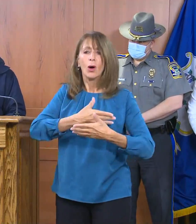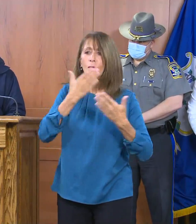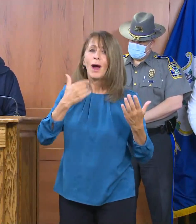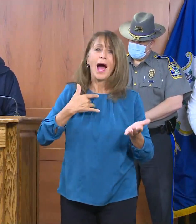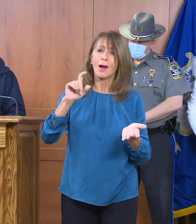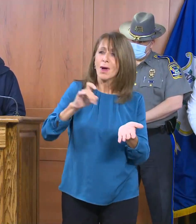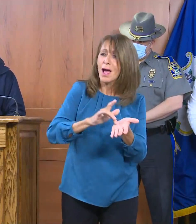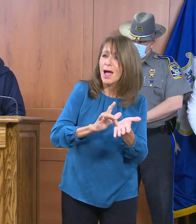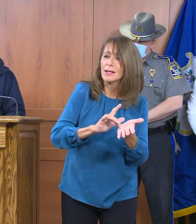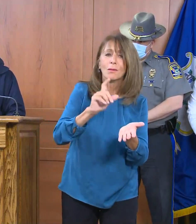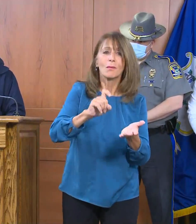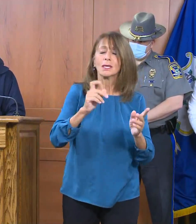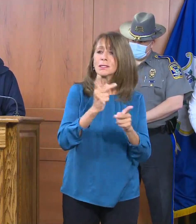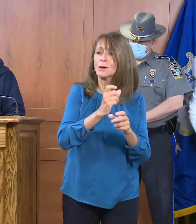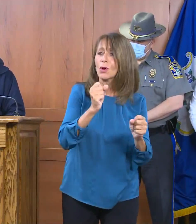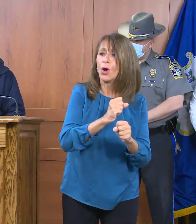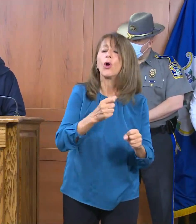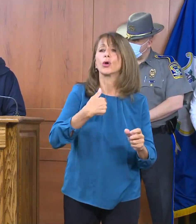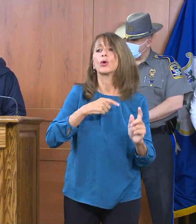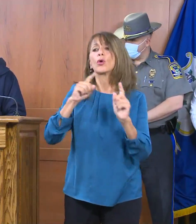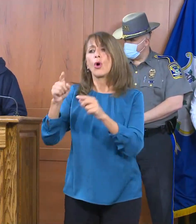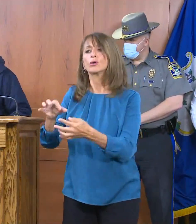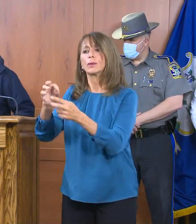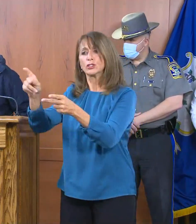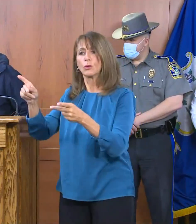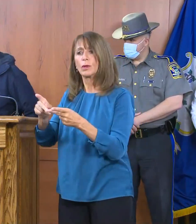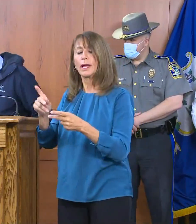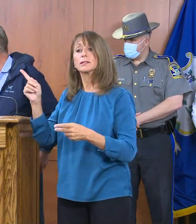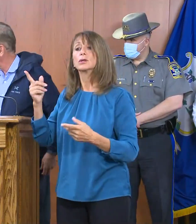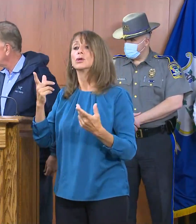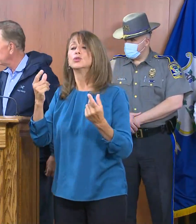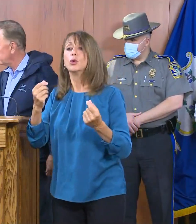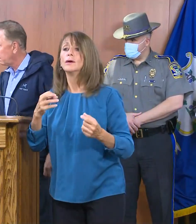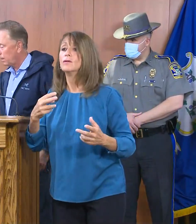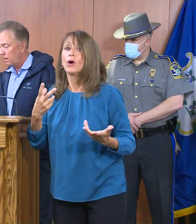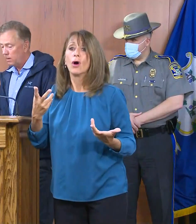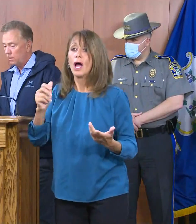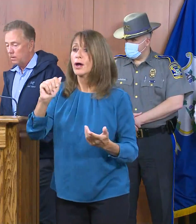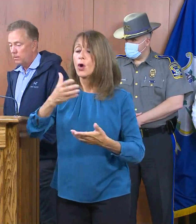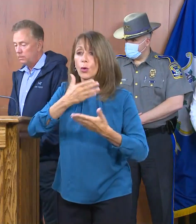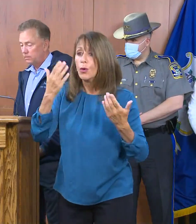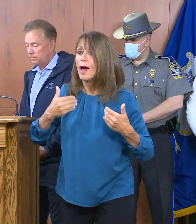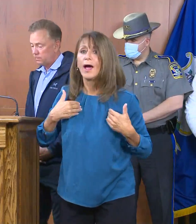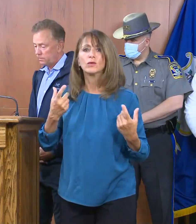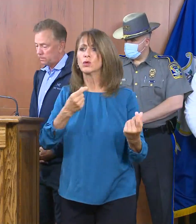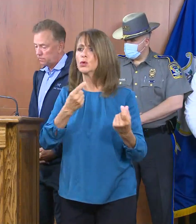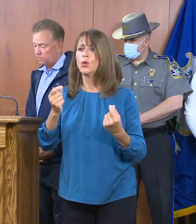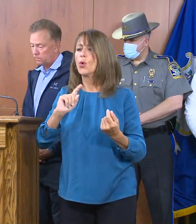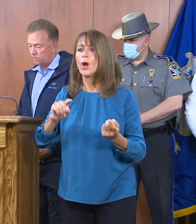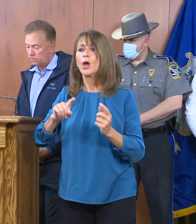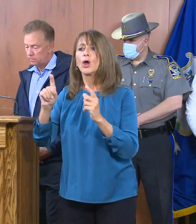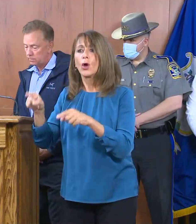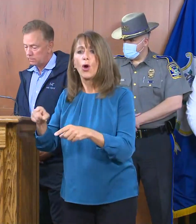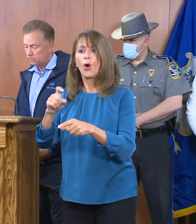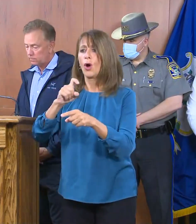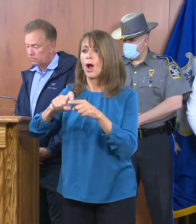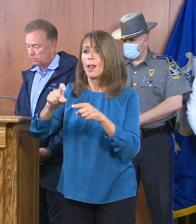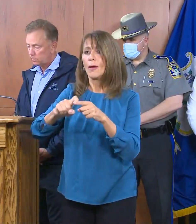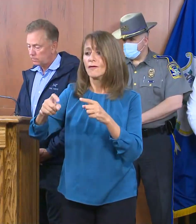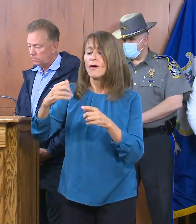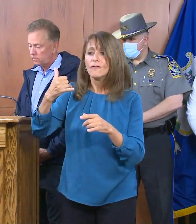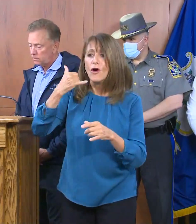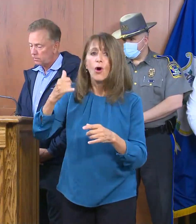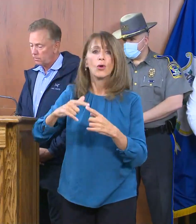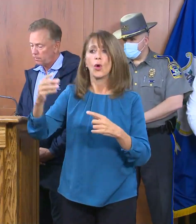safe will get you to a cooling center. And people should call 211 to find out where they can charge their phones,